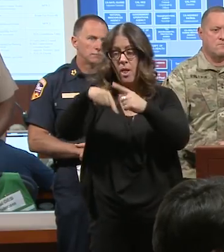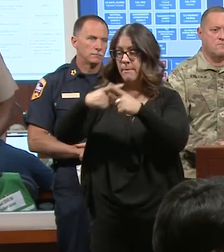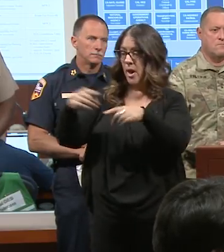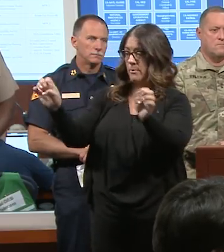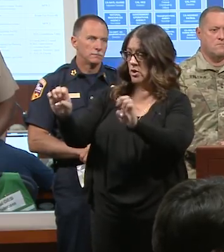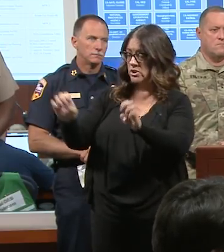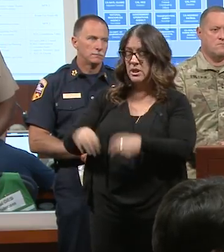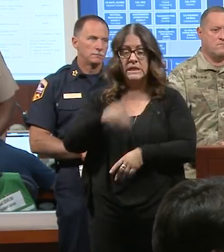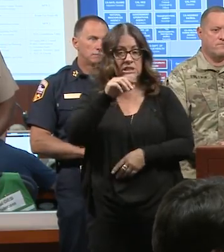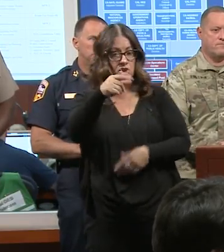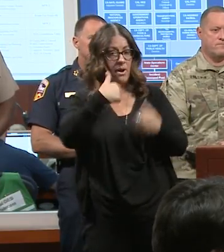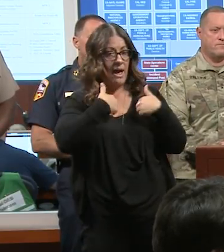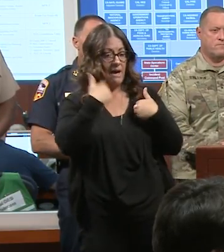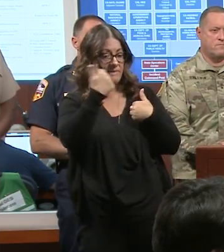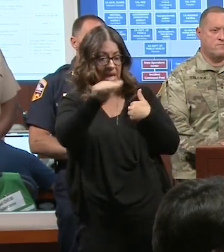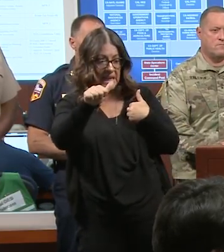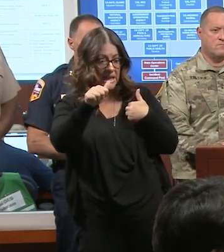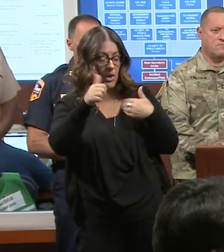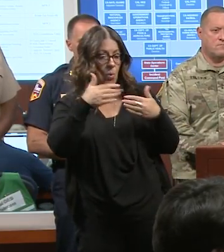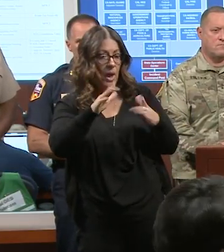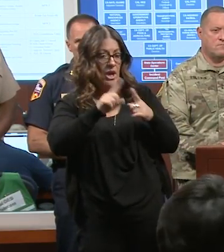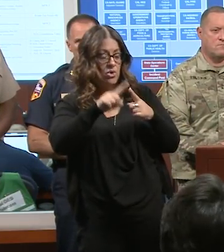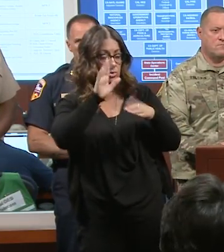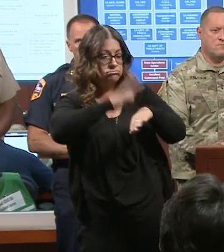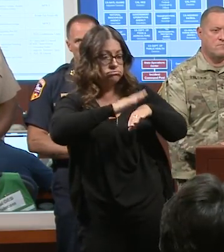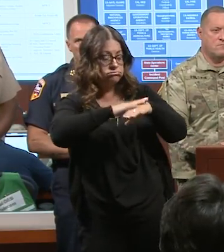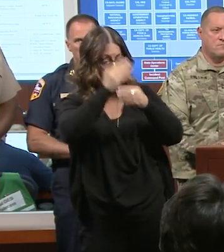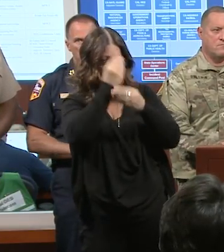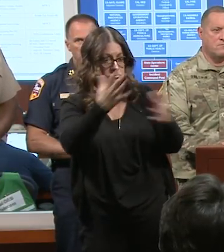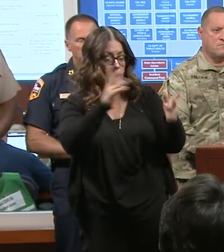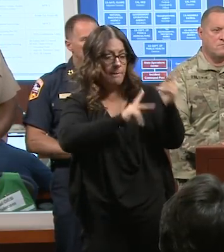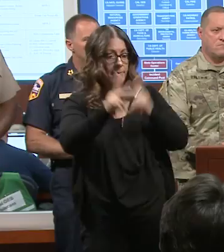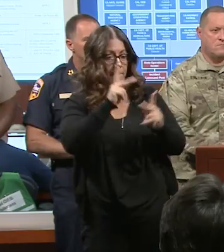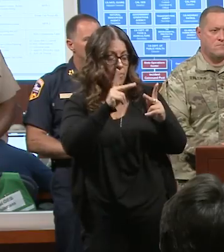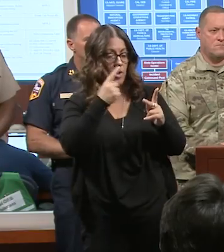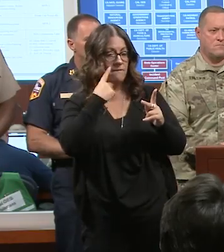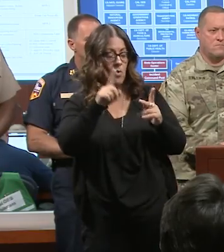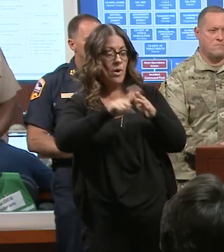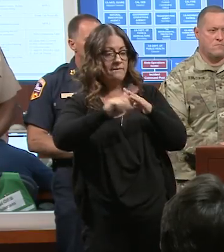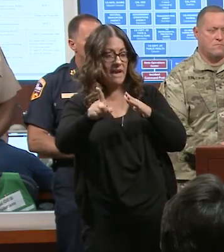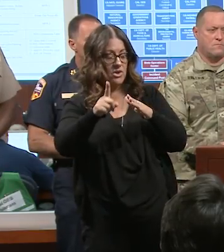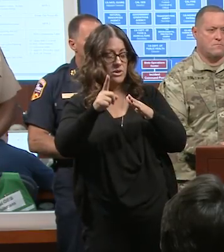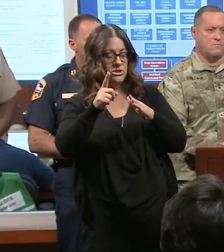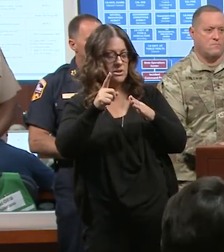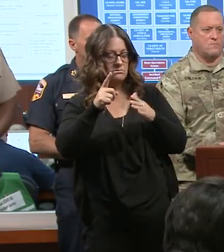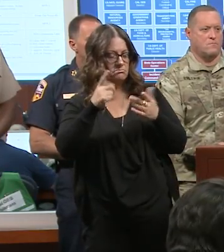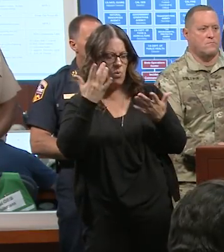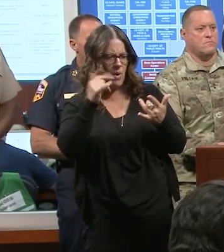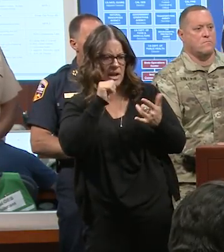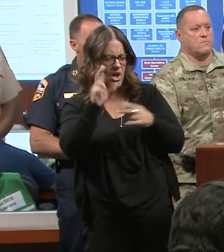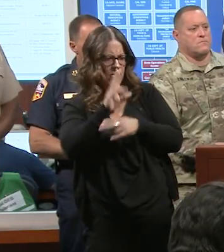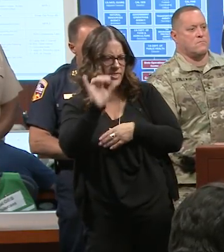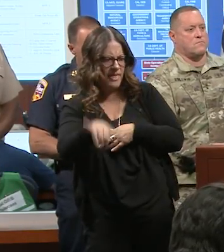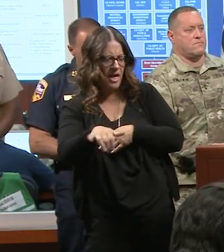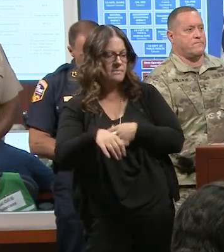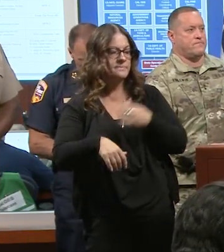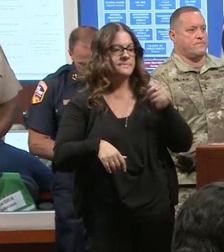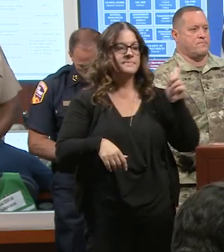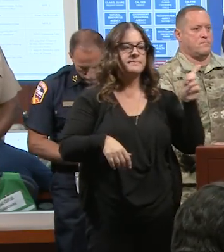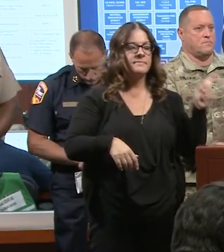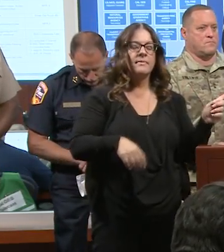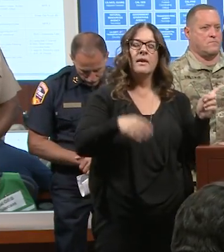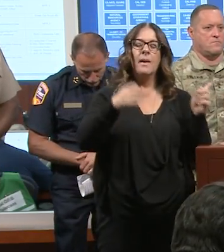the encroaching wildfire that should be evacuation, if not, why? Well, actually, there are a number of systems that get utilized